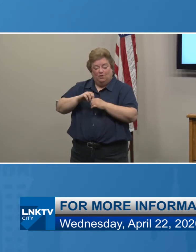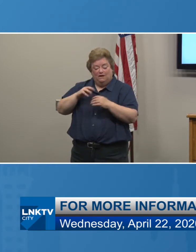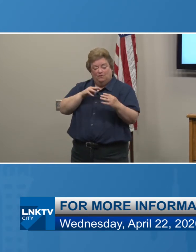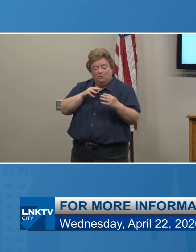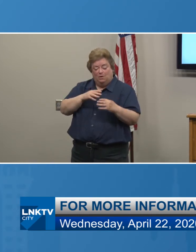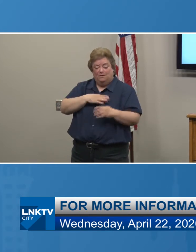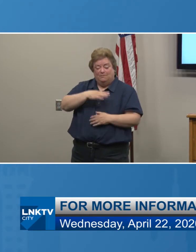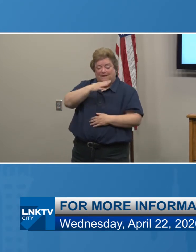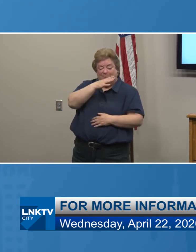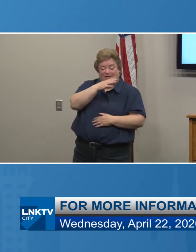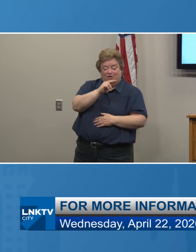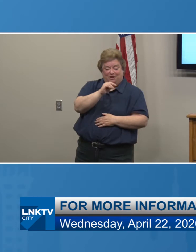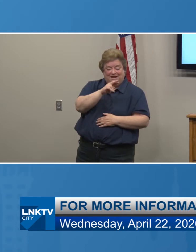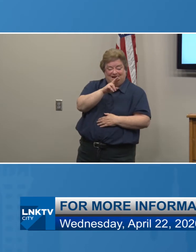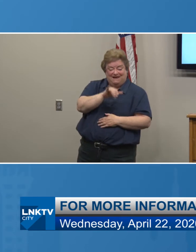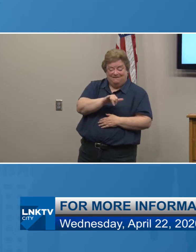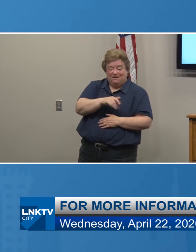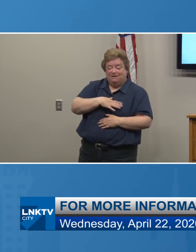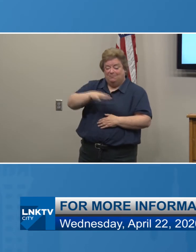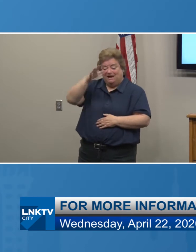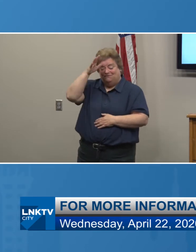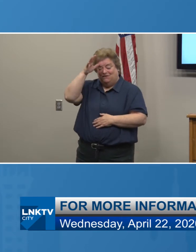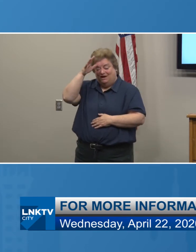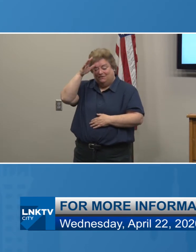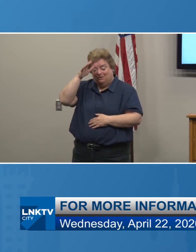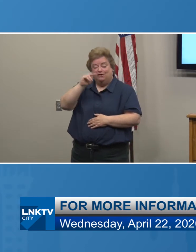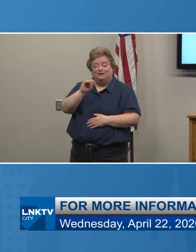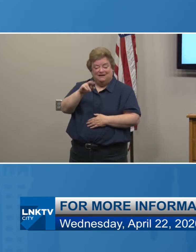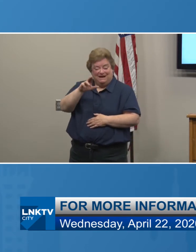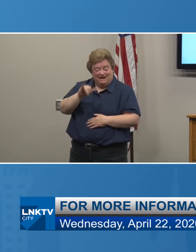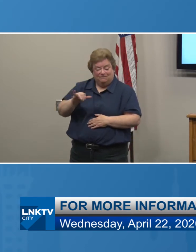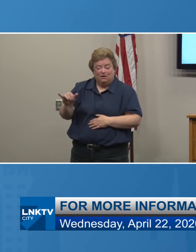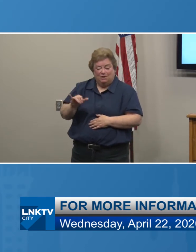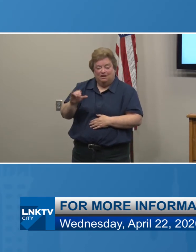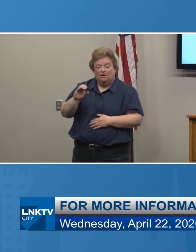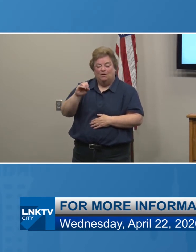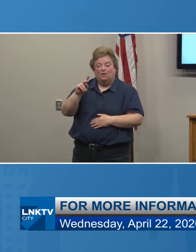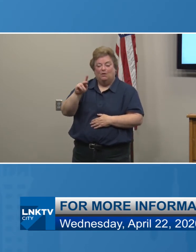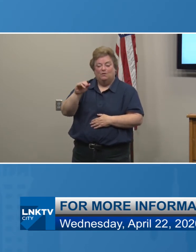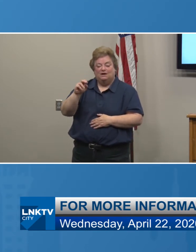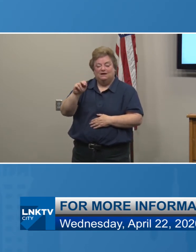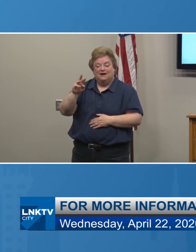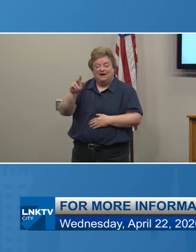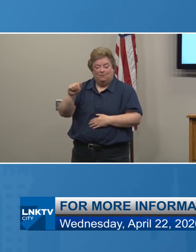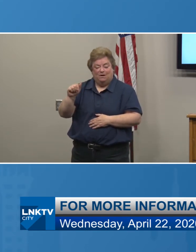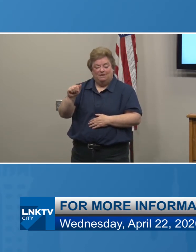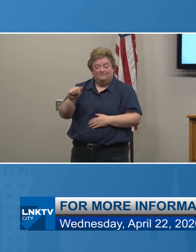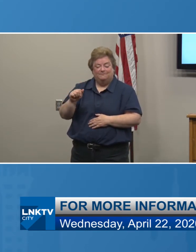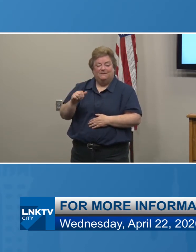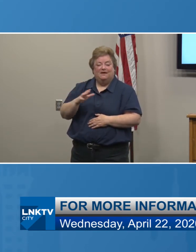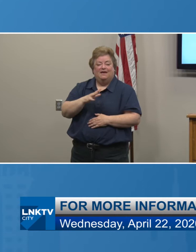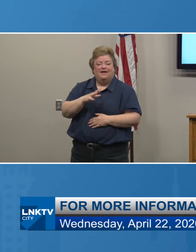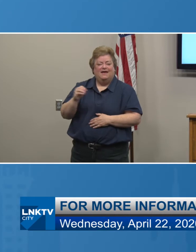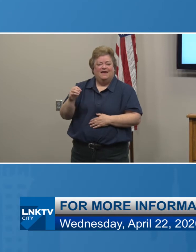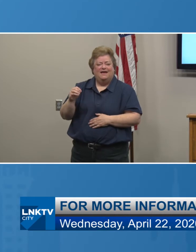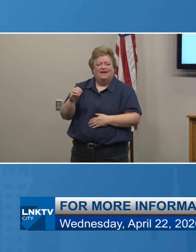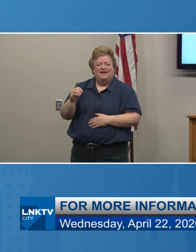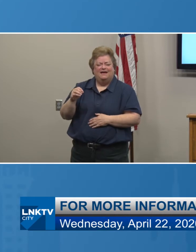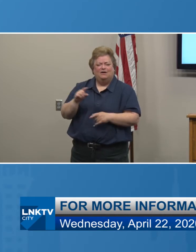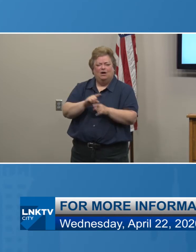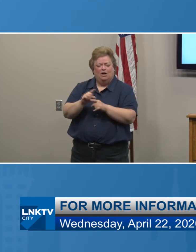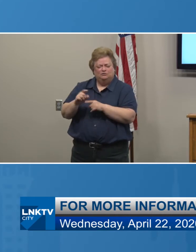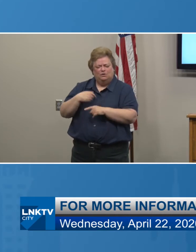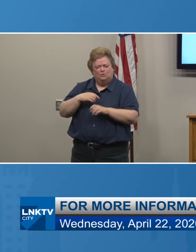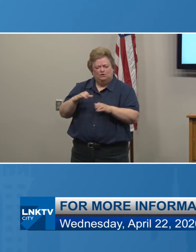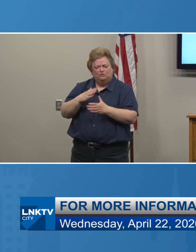I was in the Navy, and my father was in the Navy also in Okinawa and the Philippines. And we're also doing some